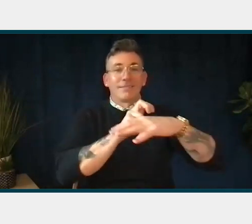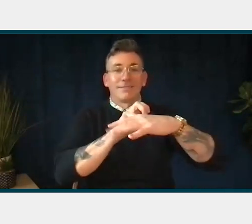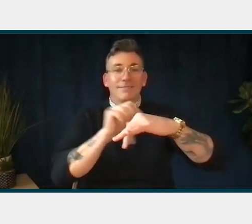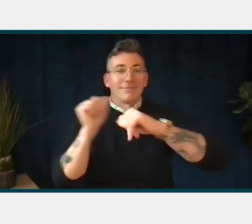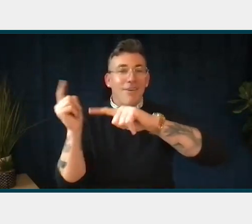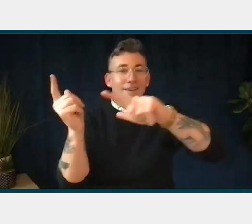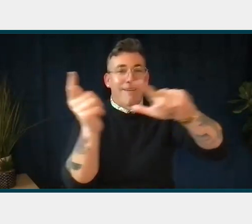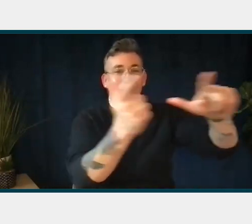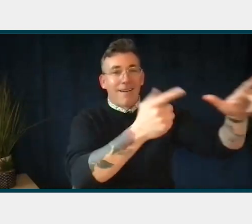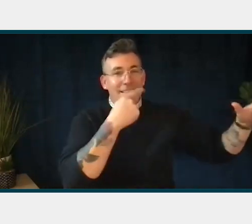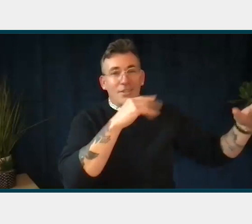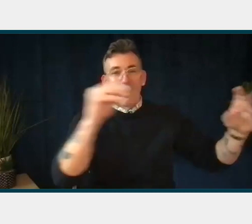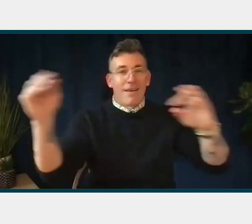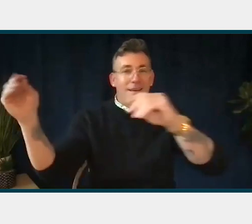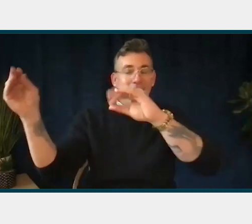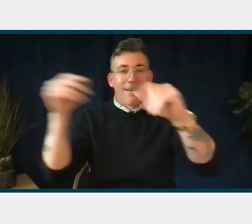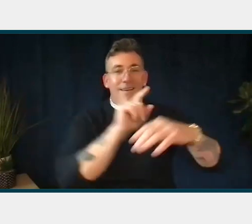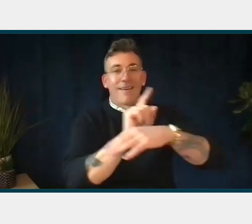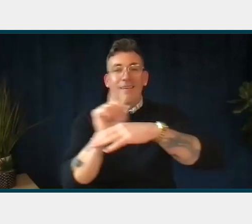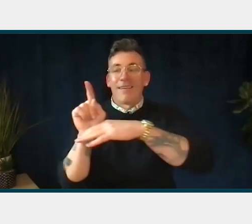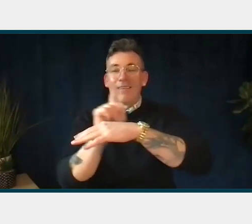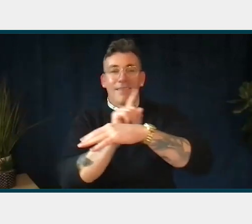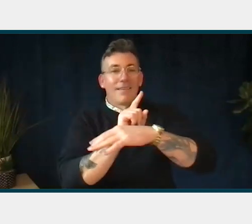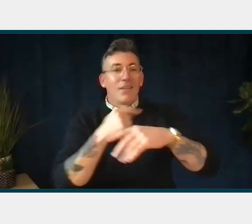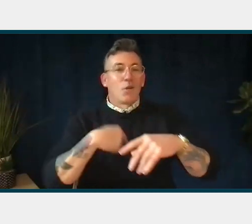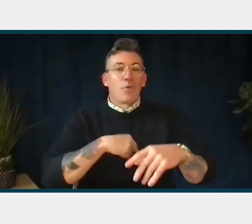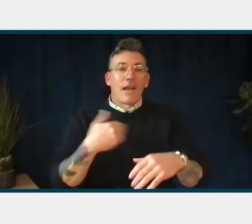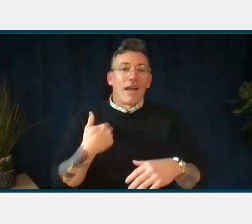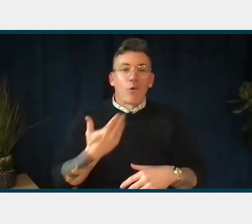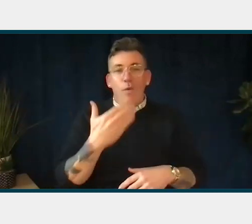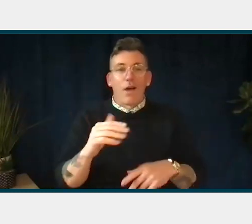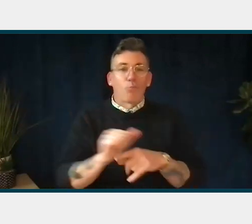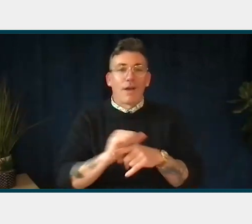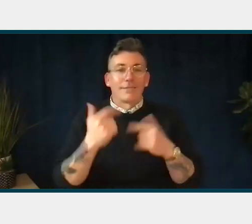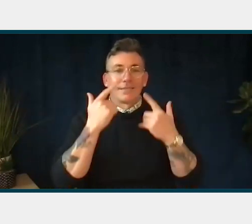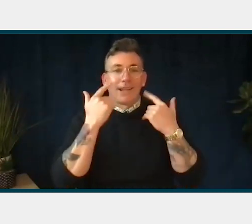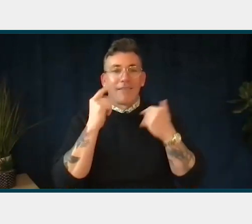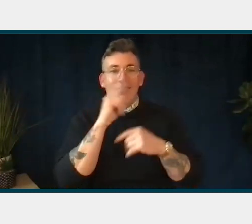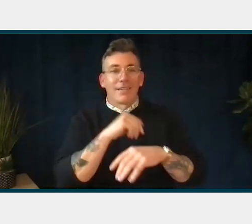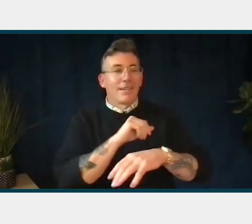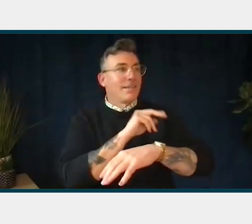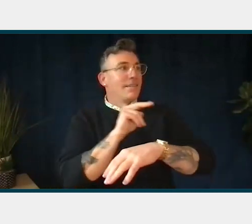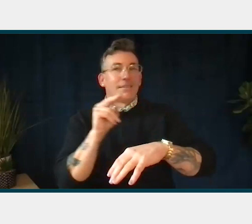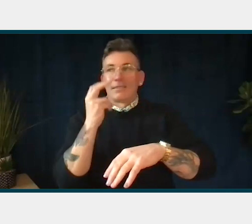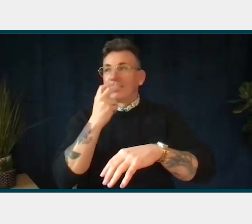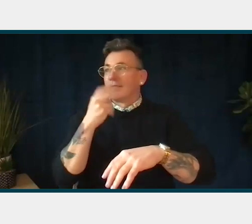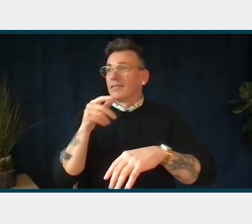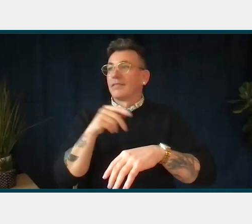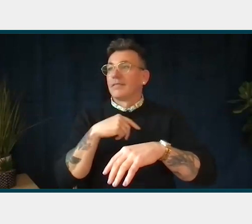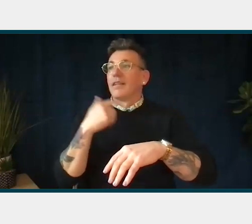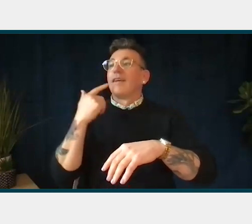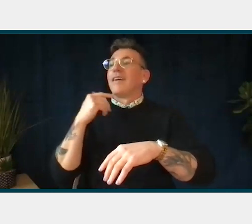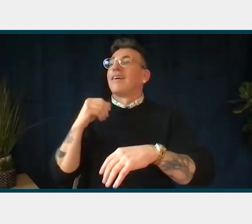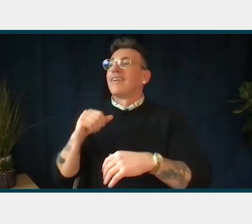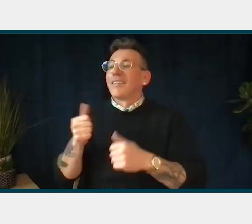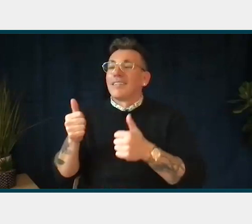Typically, holidays, families get together and they have a meal, all hearing folks across the table, talking across one another. And I've